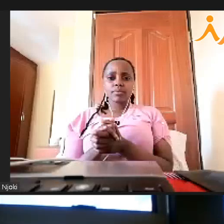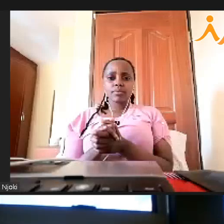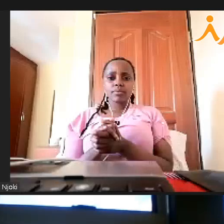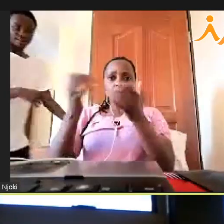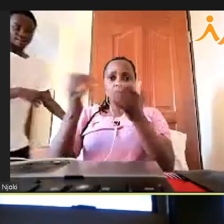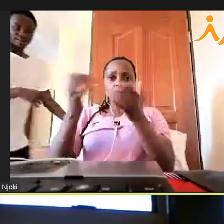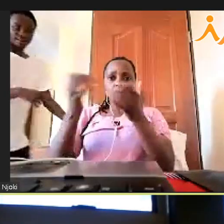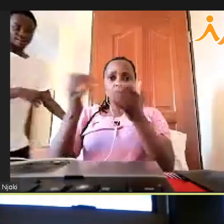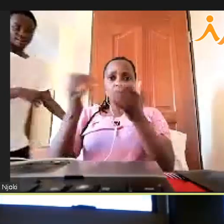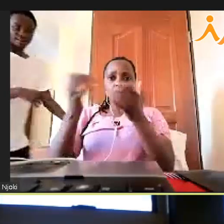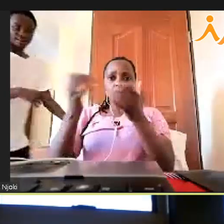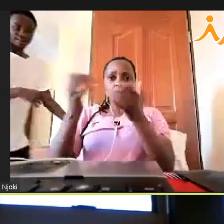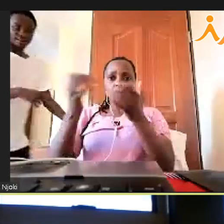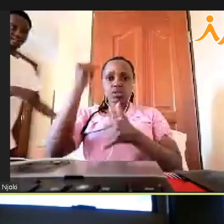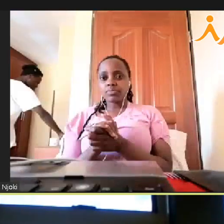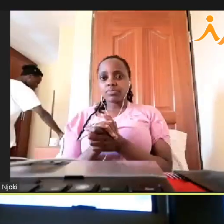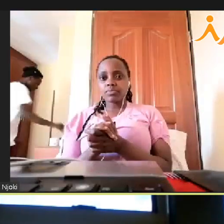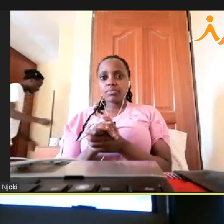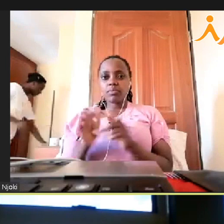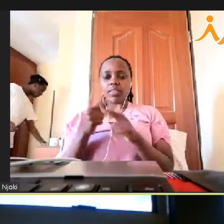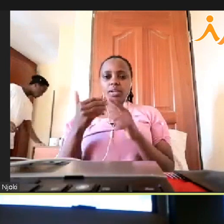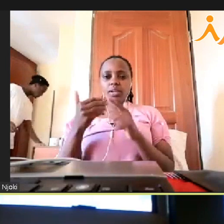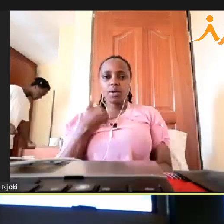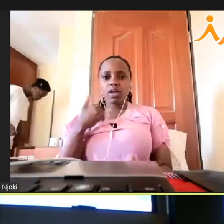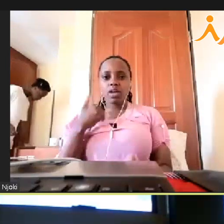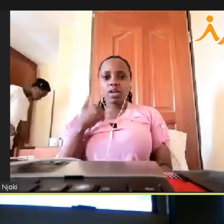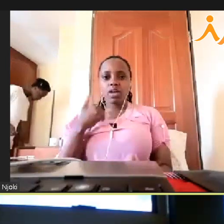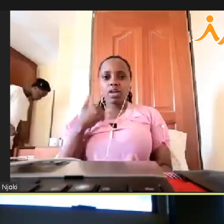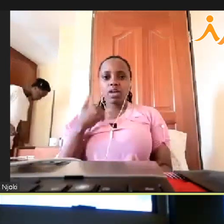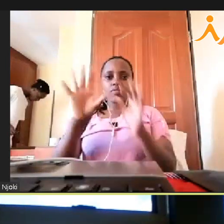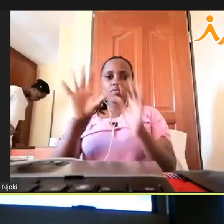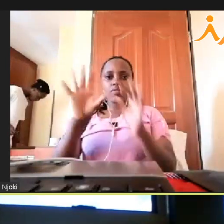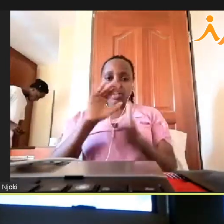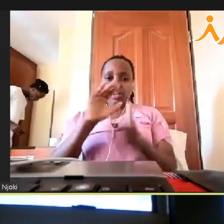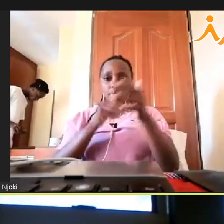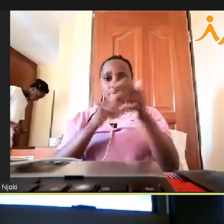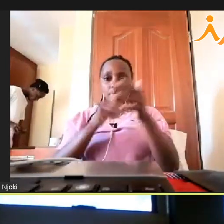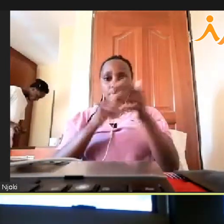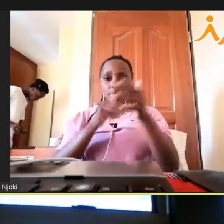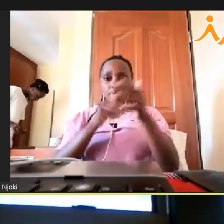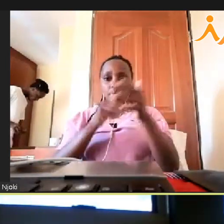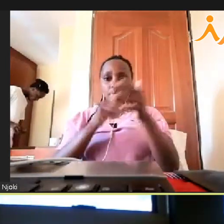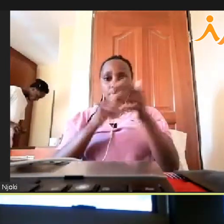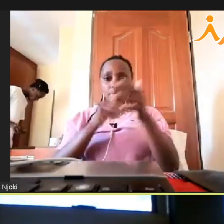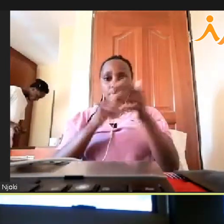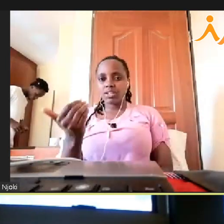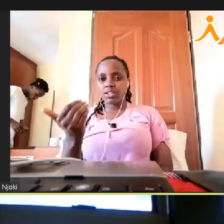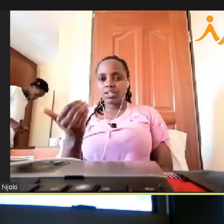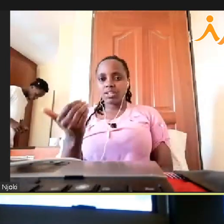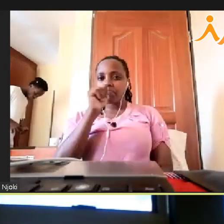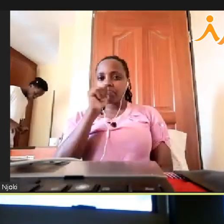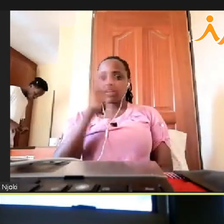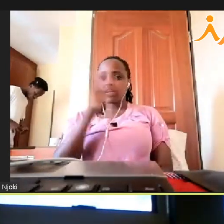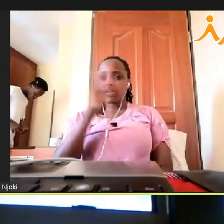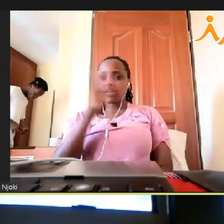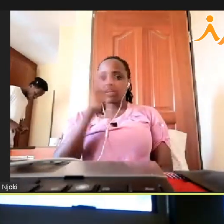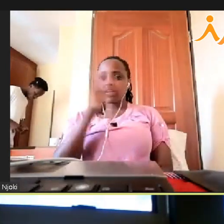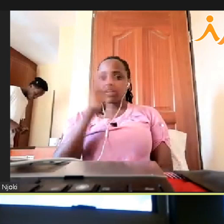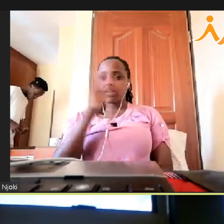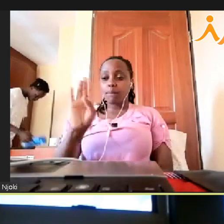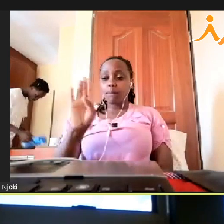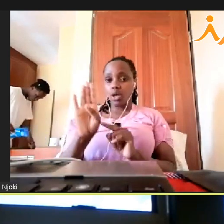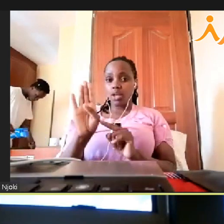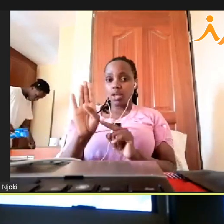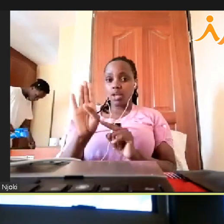up. Okay. And then regarding the African Charter and the Rights and Welfare of the Child, it's no secret. Botswana's